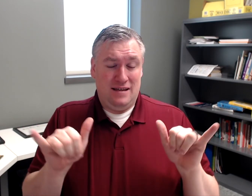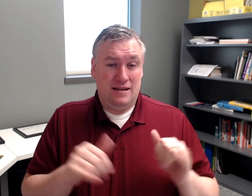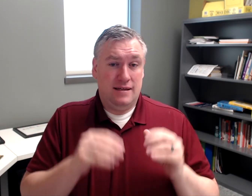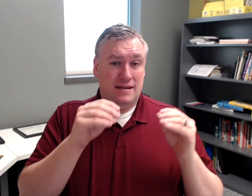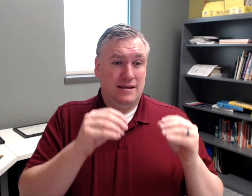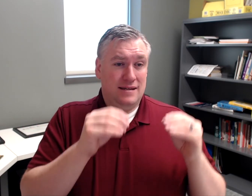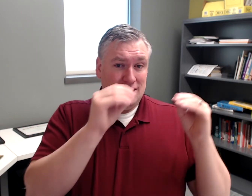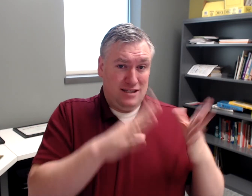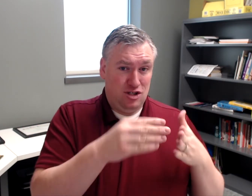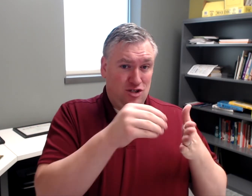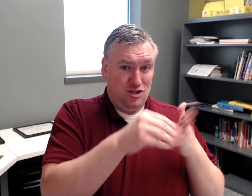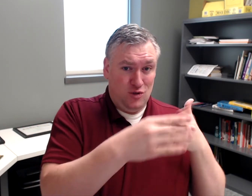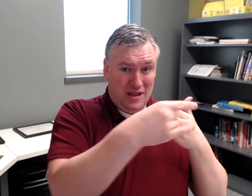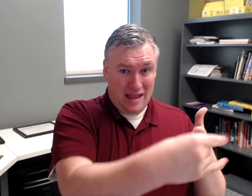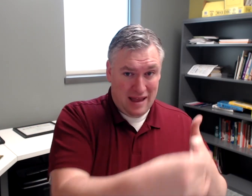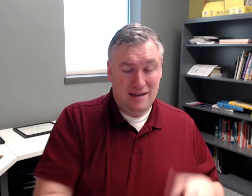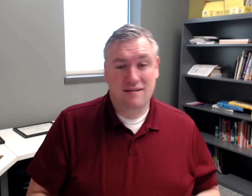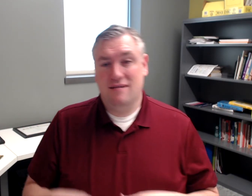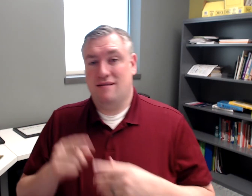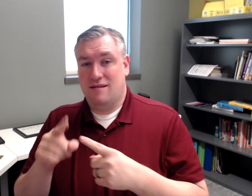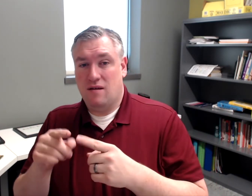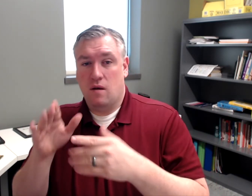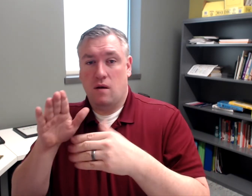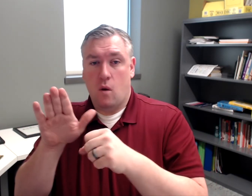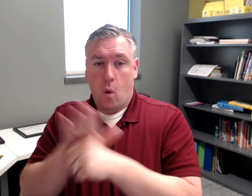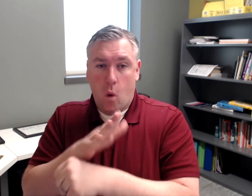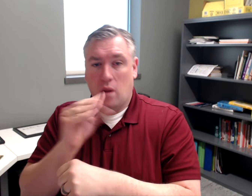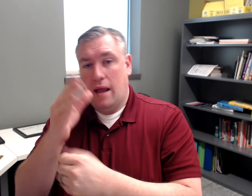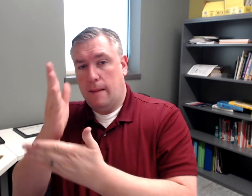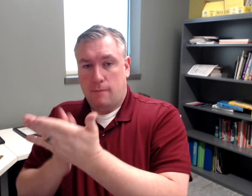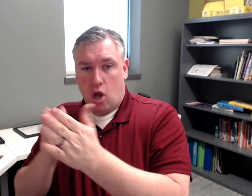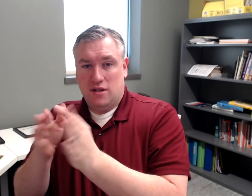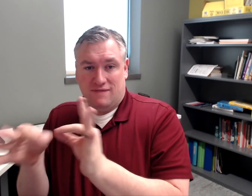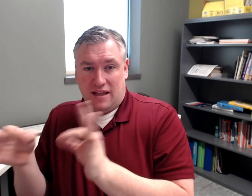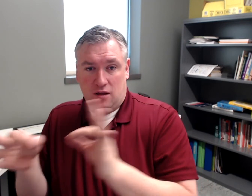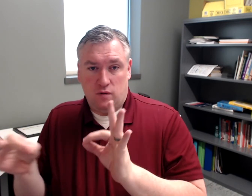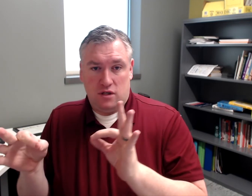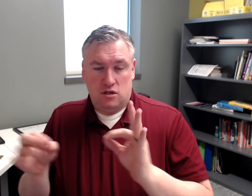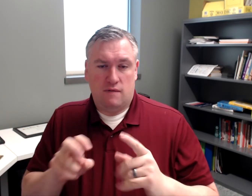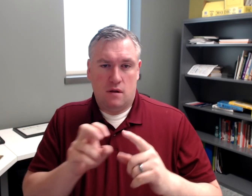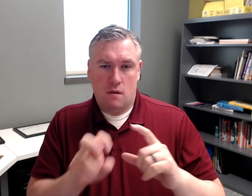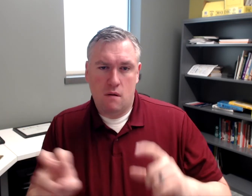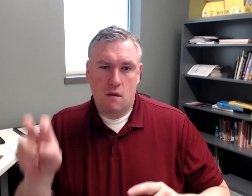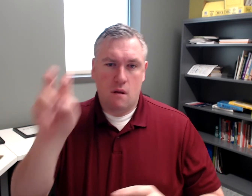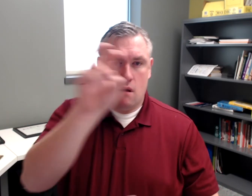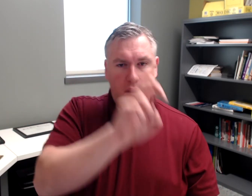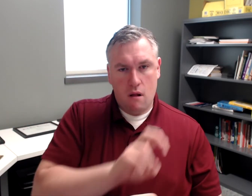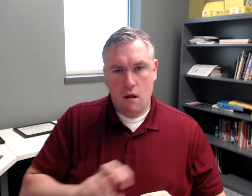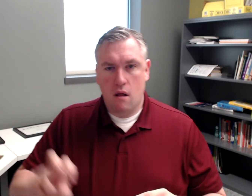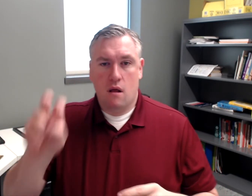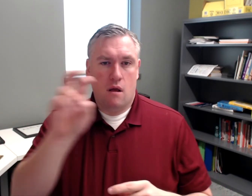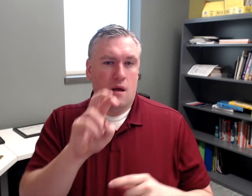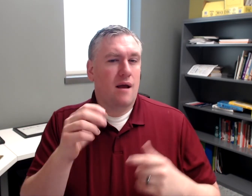which means those two things happen at the same time. Teacher-student led, whole and part language. We need to move